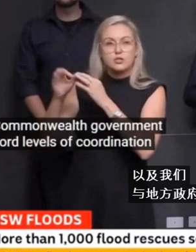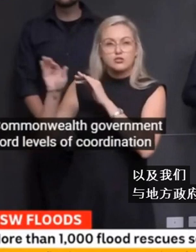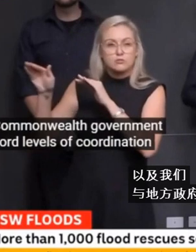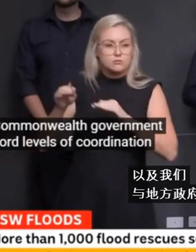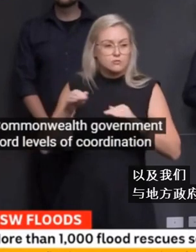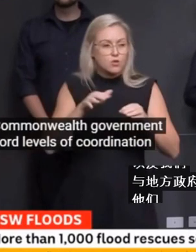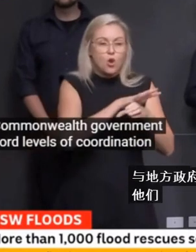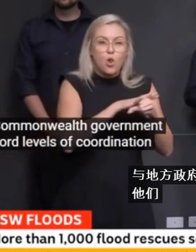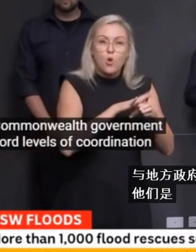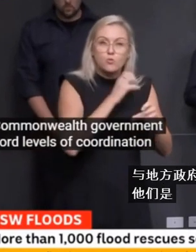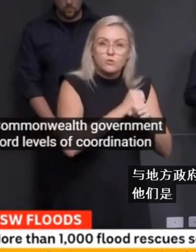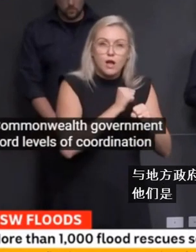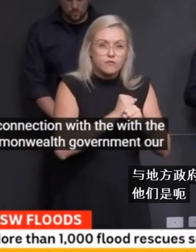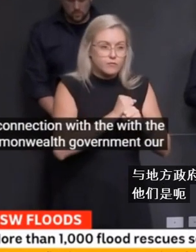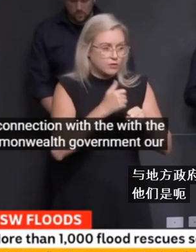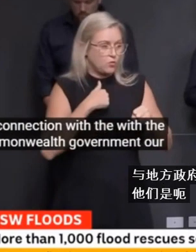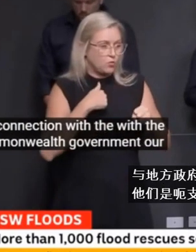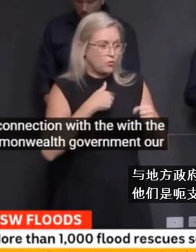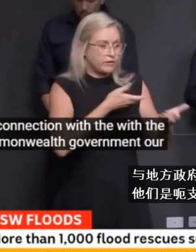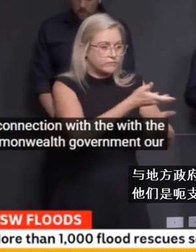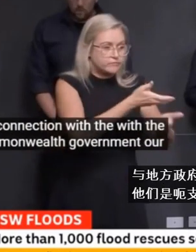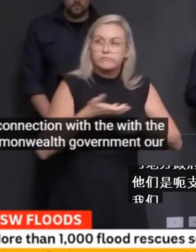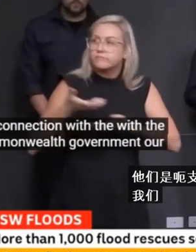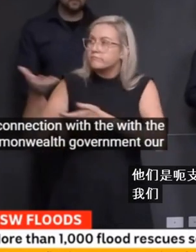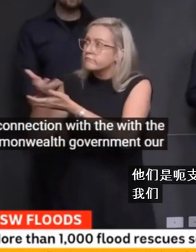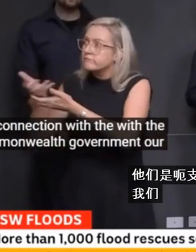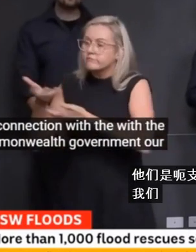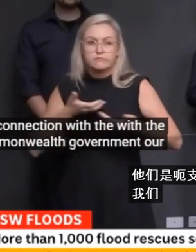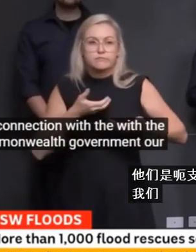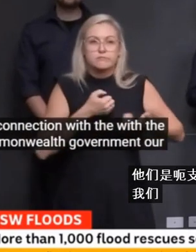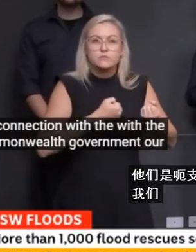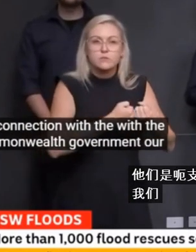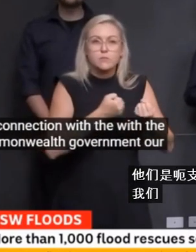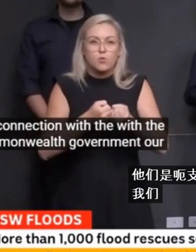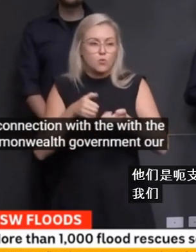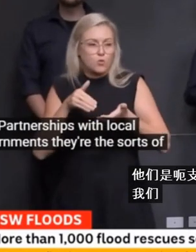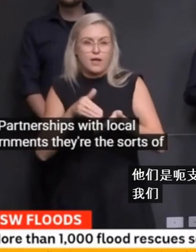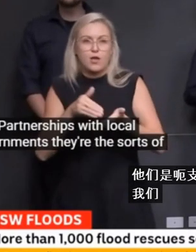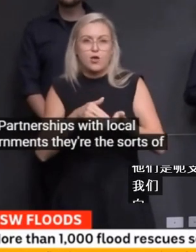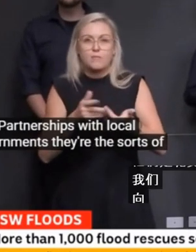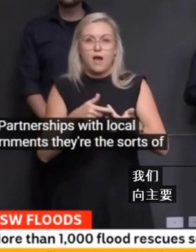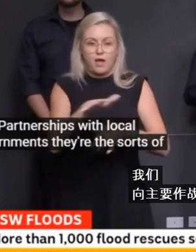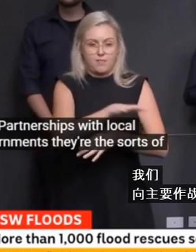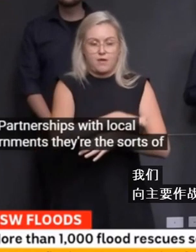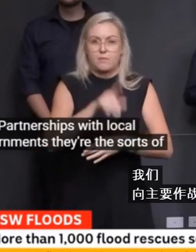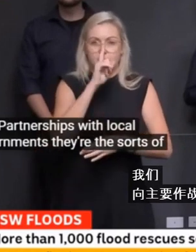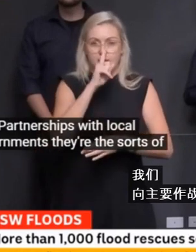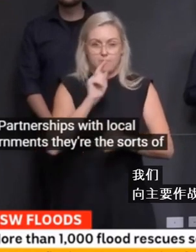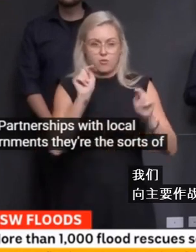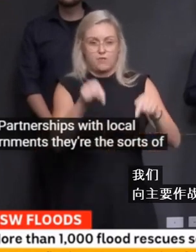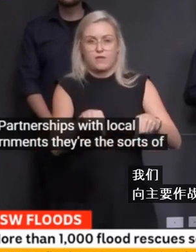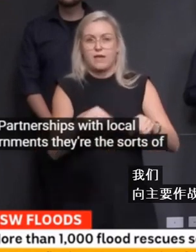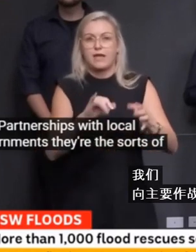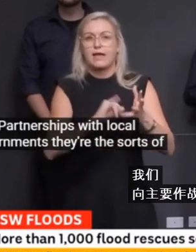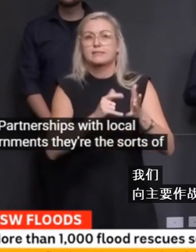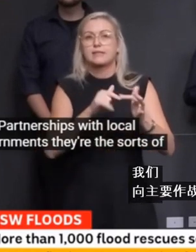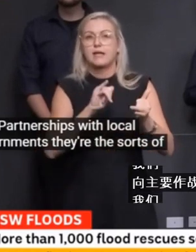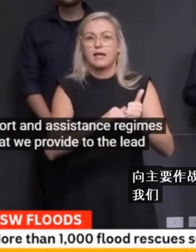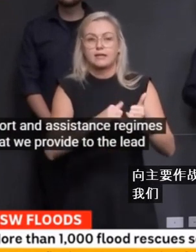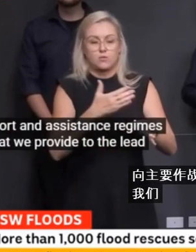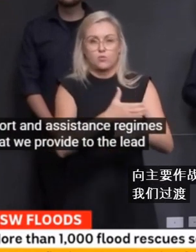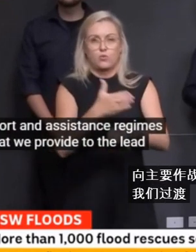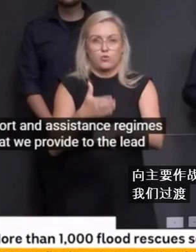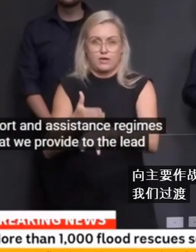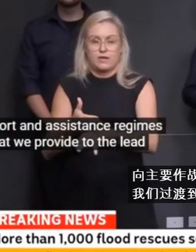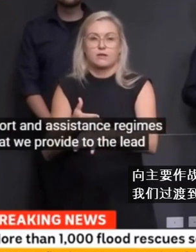partnerships with local governments, they're the sorts of support and assistance regimes that we provide to the lead combat agency SES. And then as